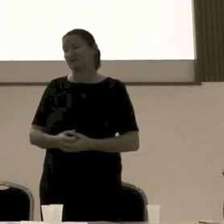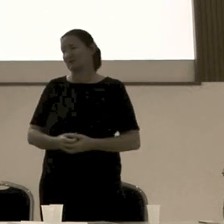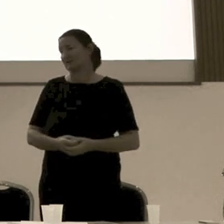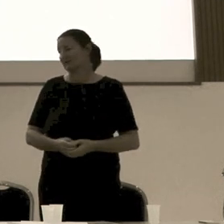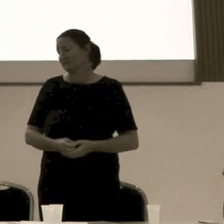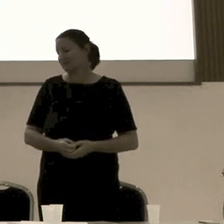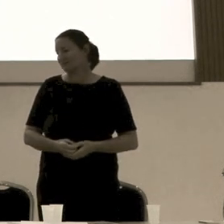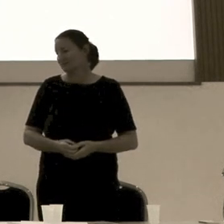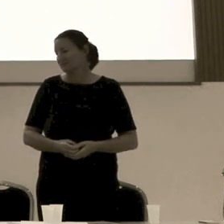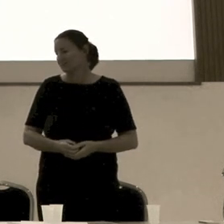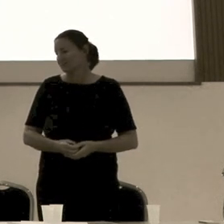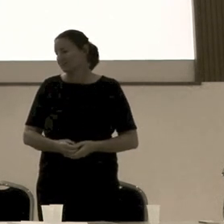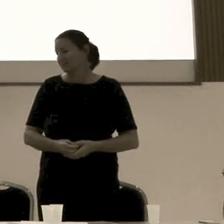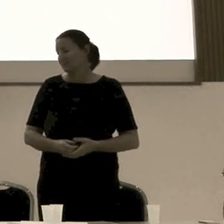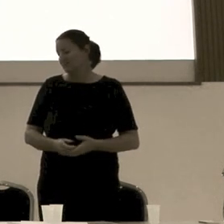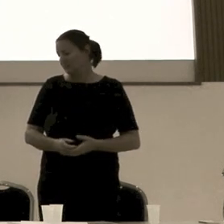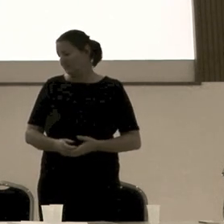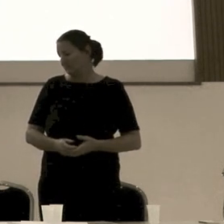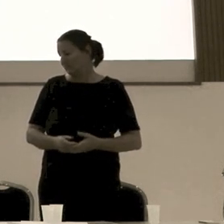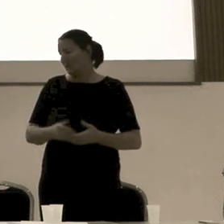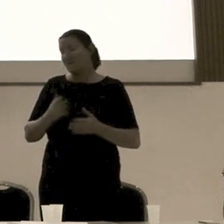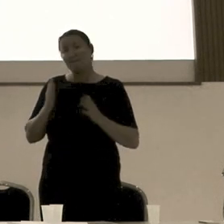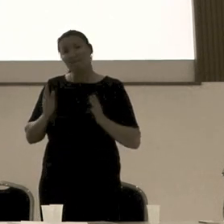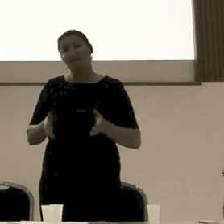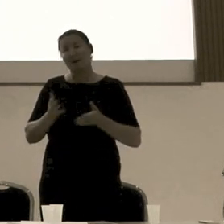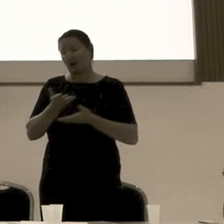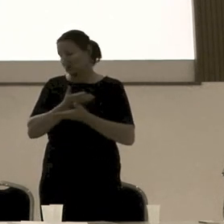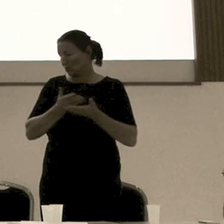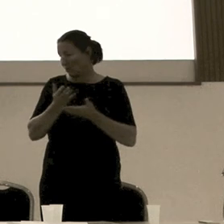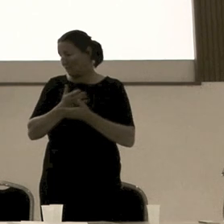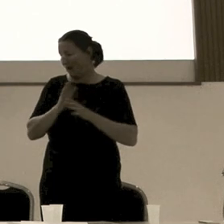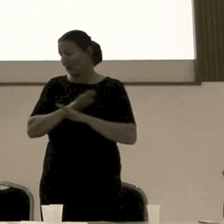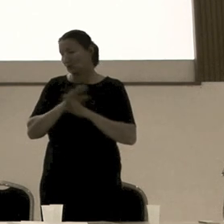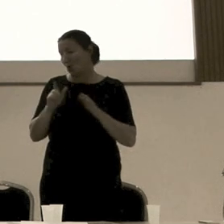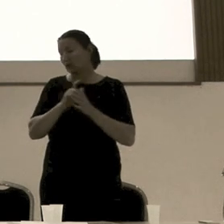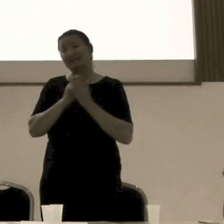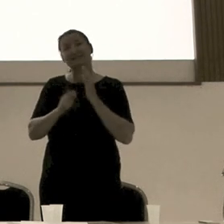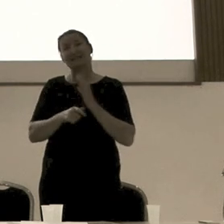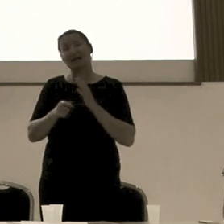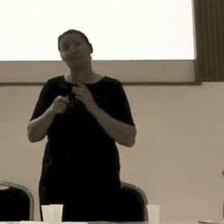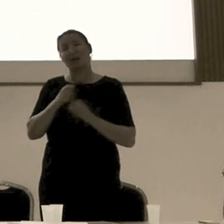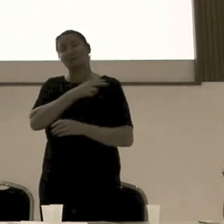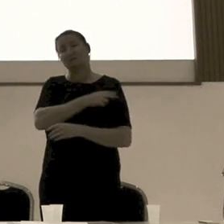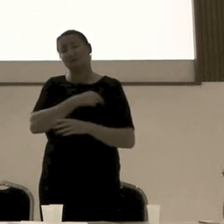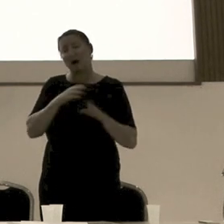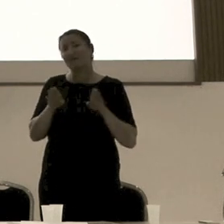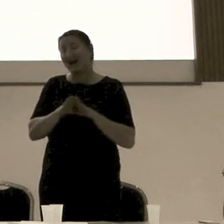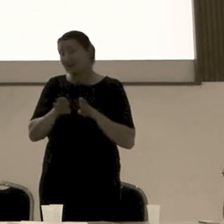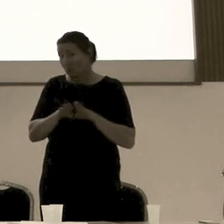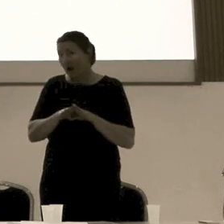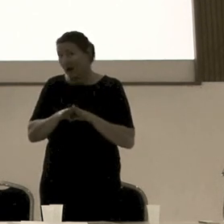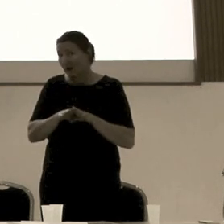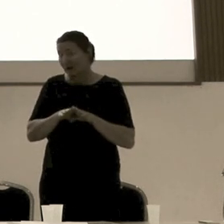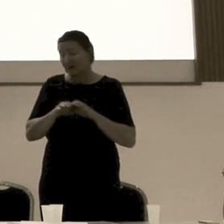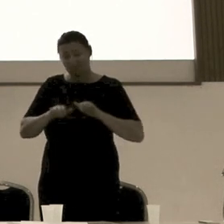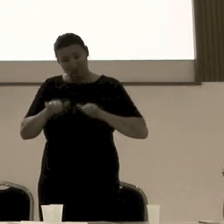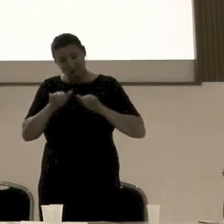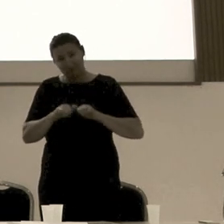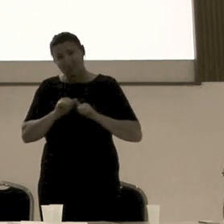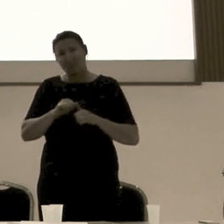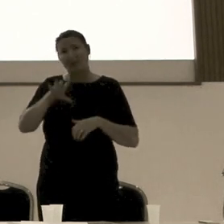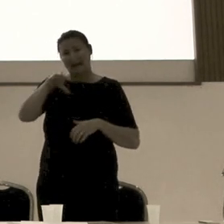Disability equality needs to be taught to non-disabled students and staff as well to make the campus culture more